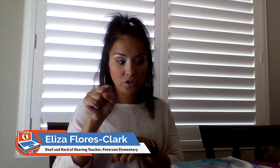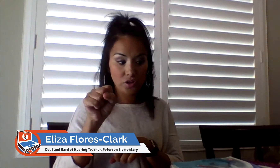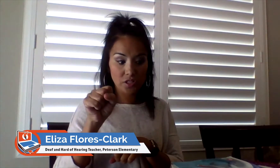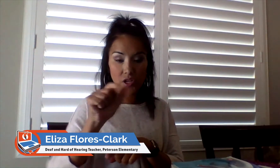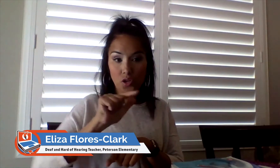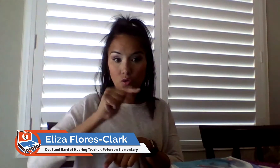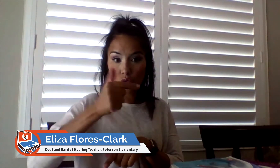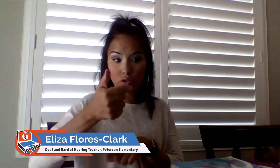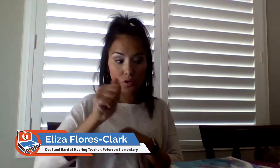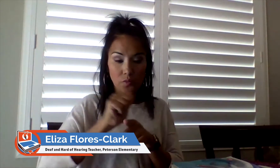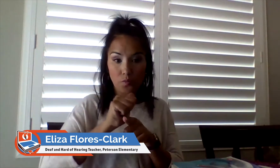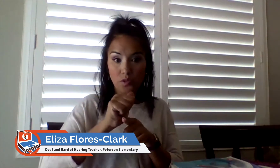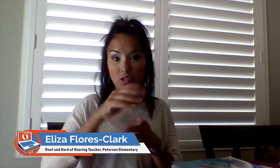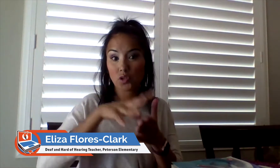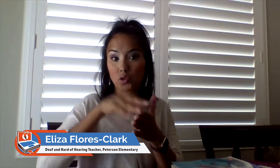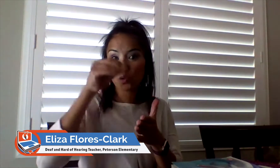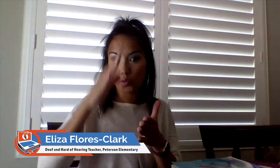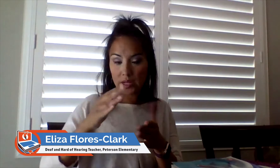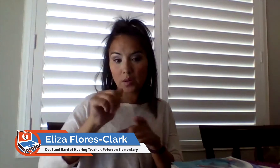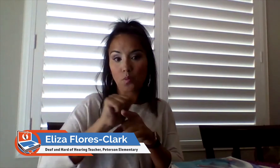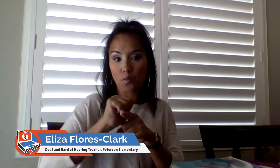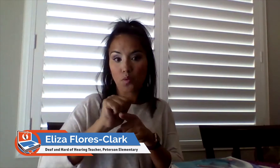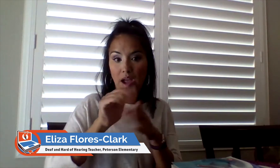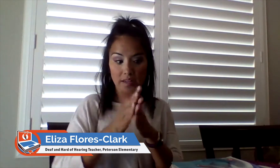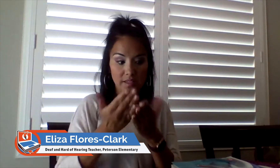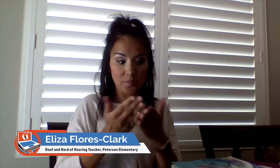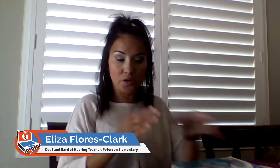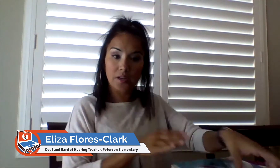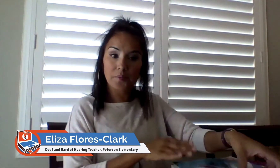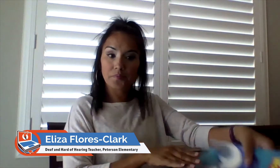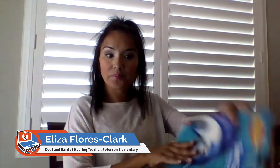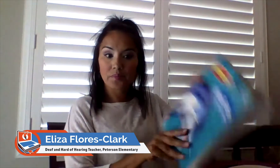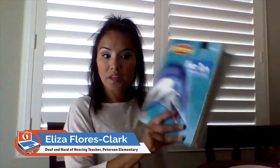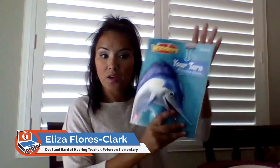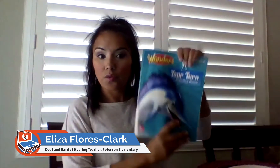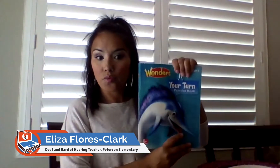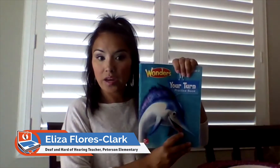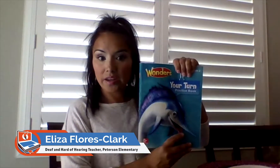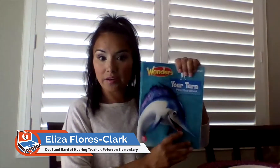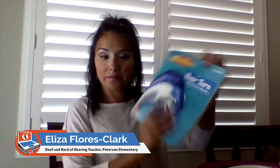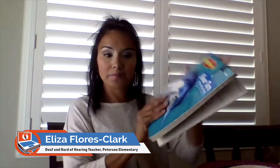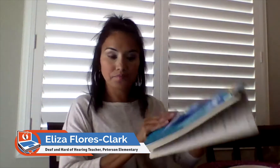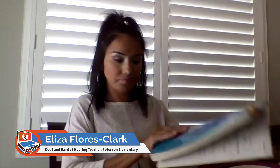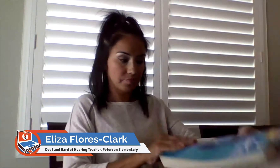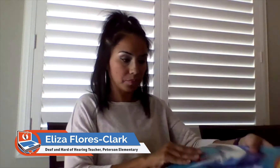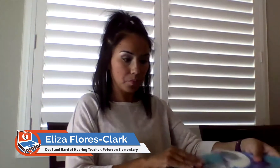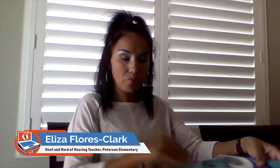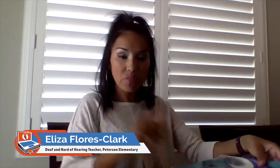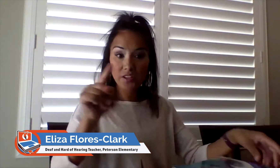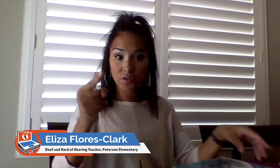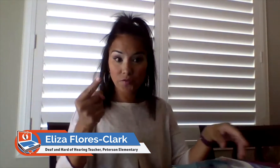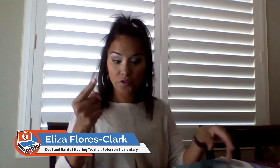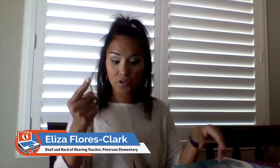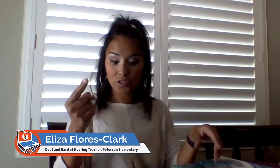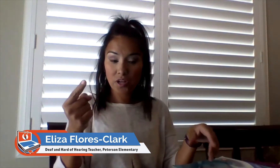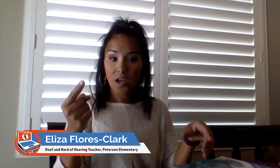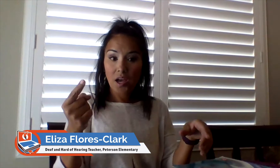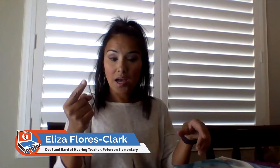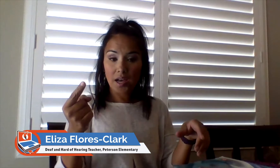Wonders Your Turn student practice book right here. So first, we're